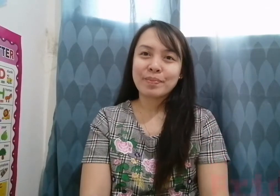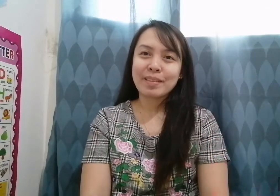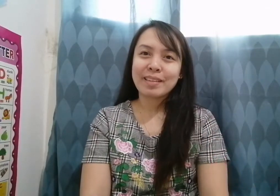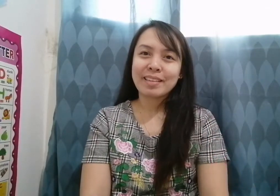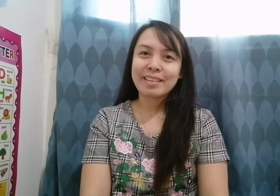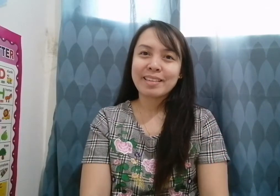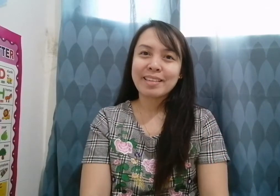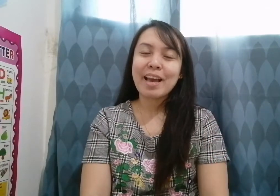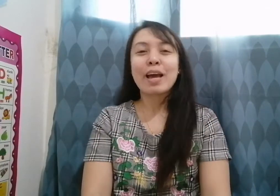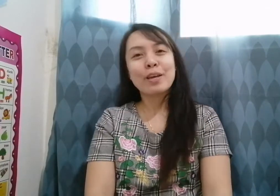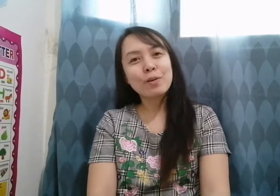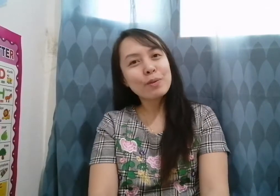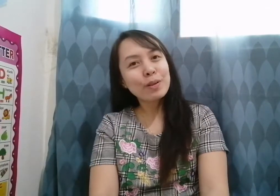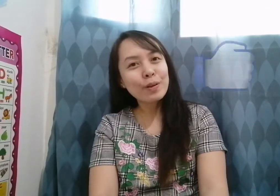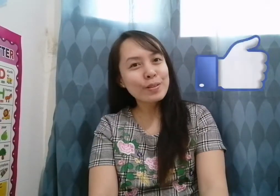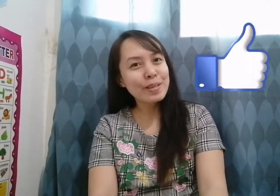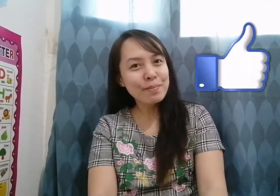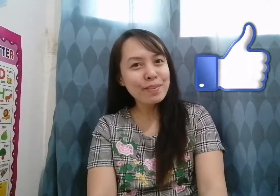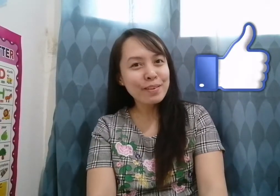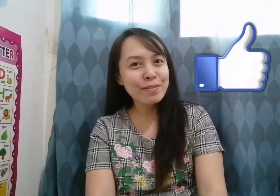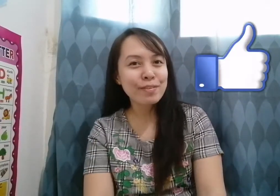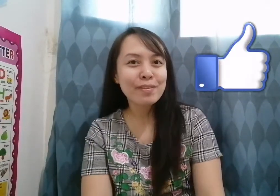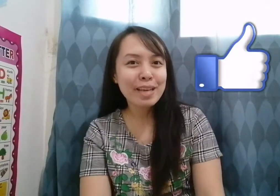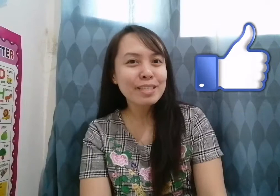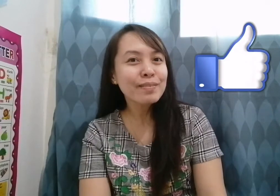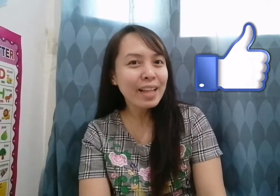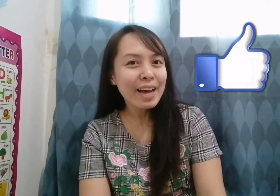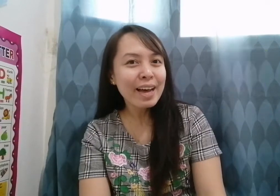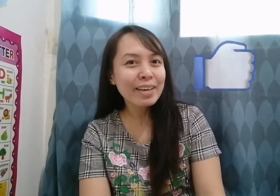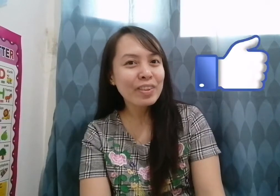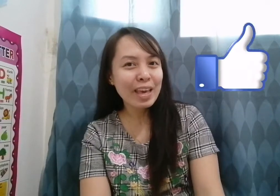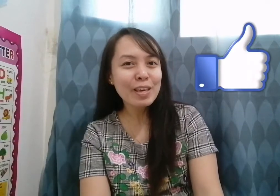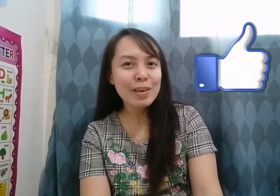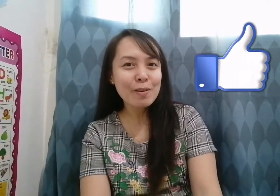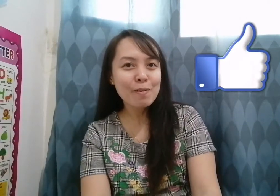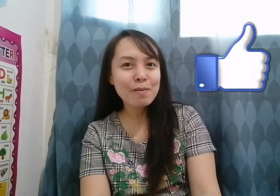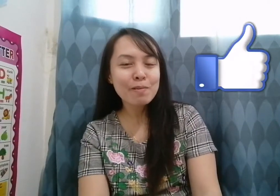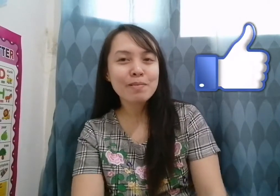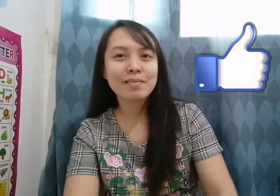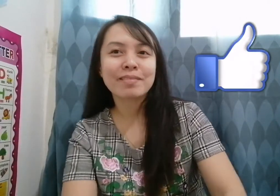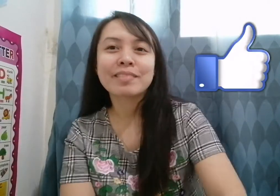I hope you learned something for today's vlog. Thank you.